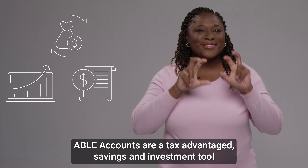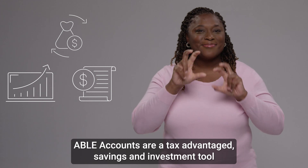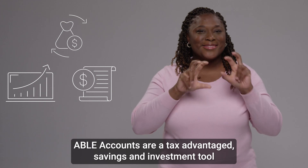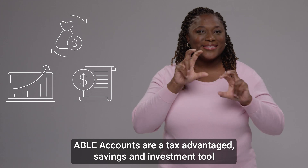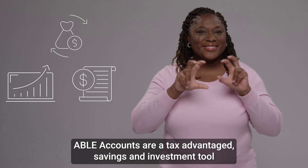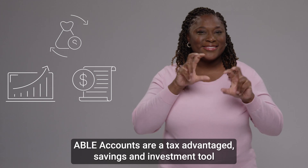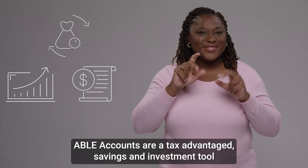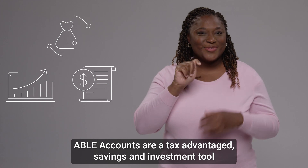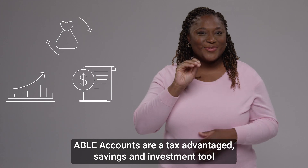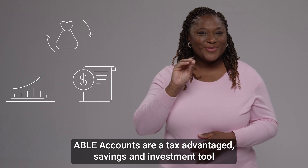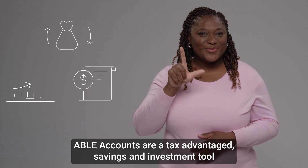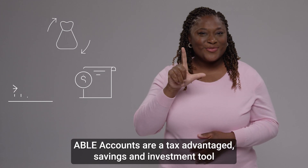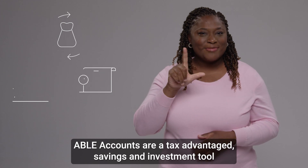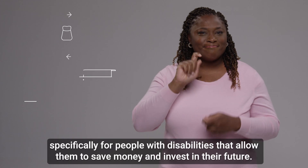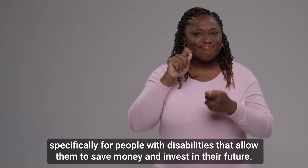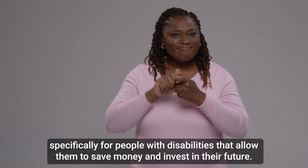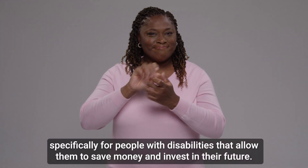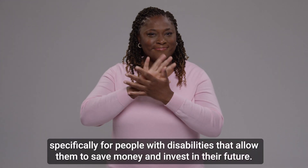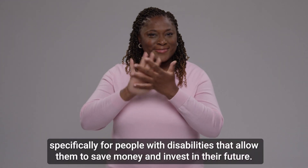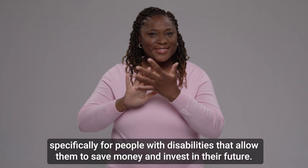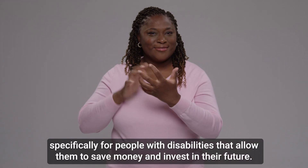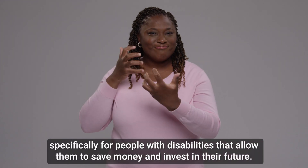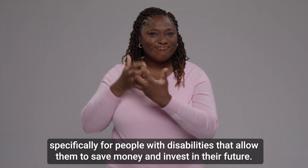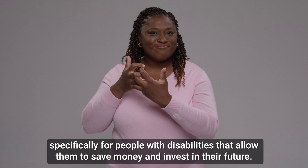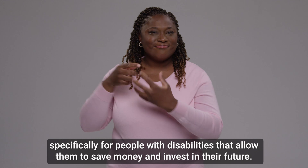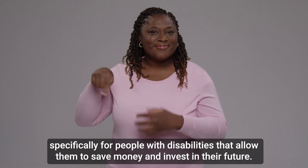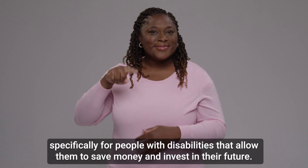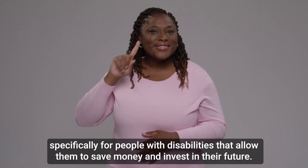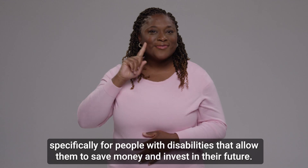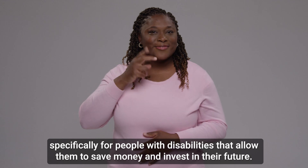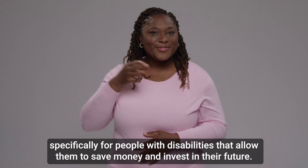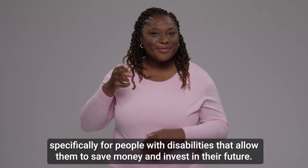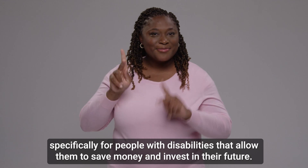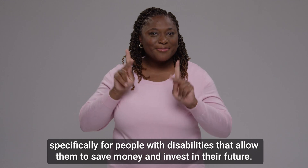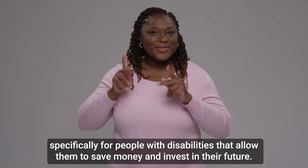with disabilities that allows them to save money and invest in their future.